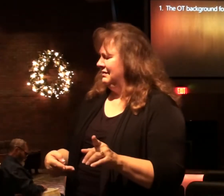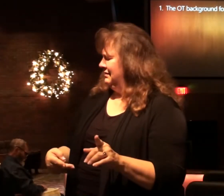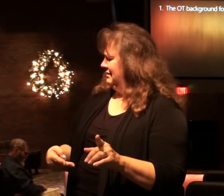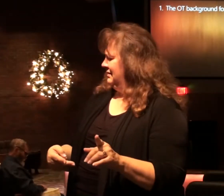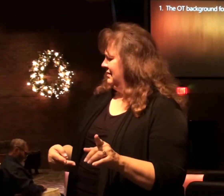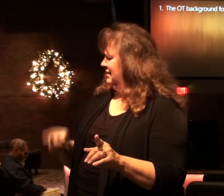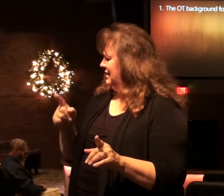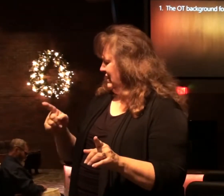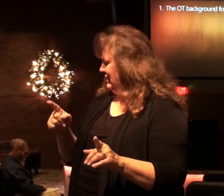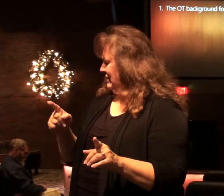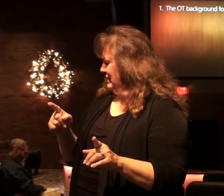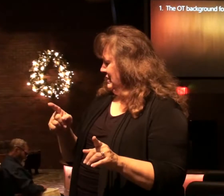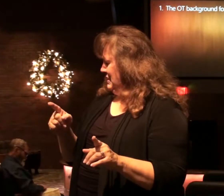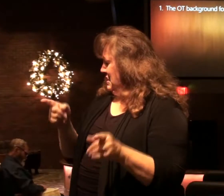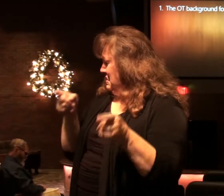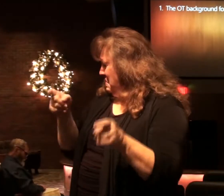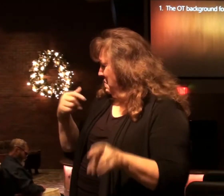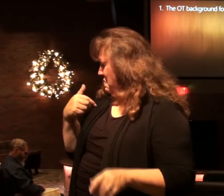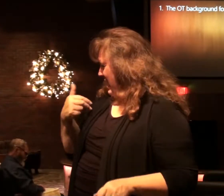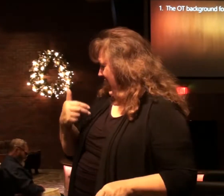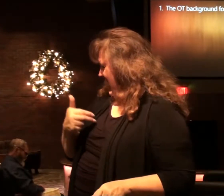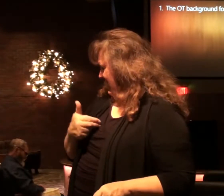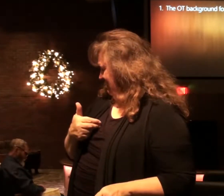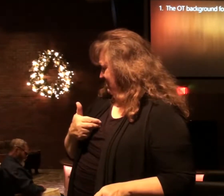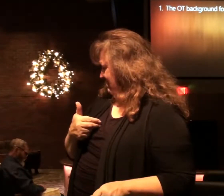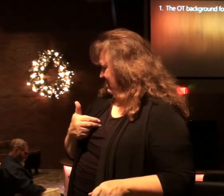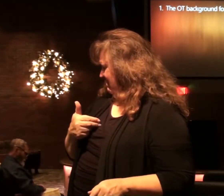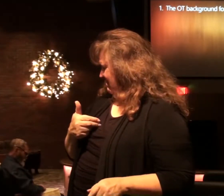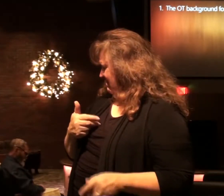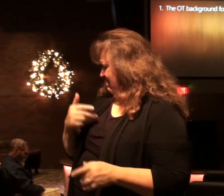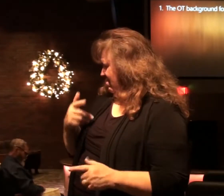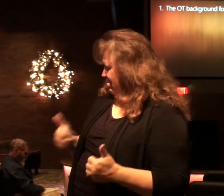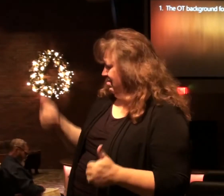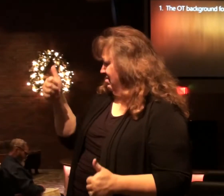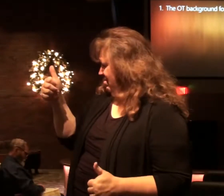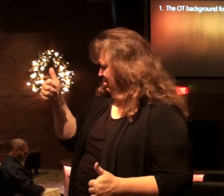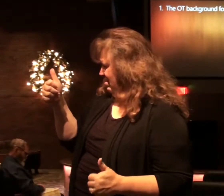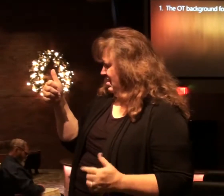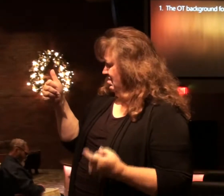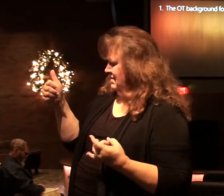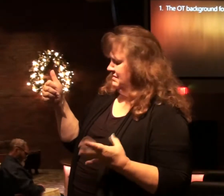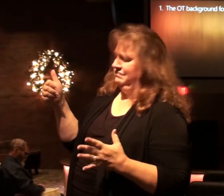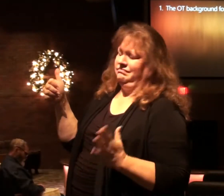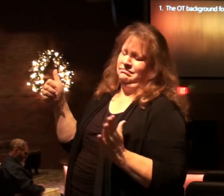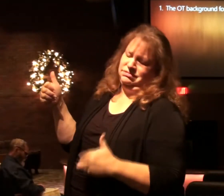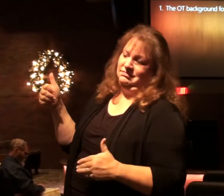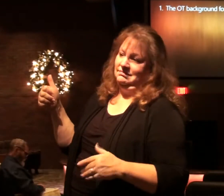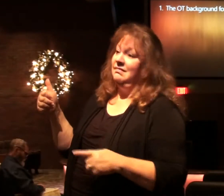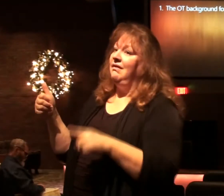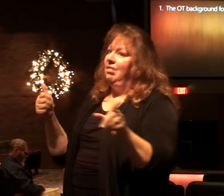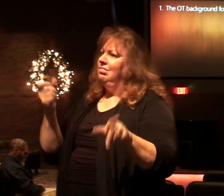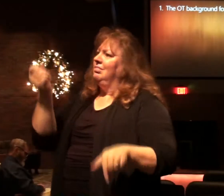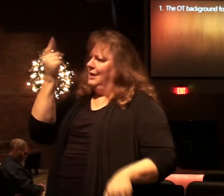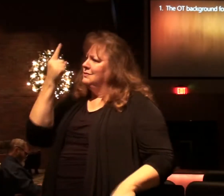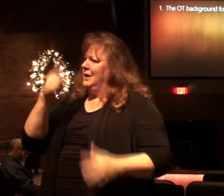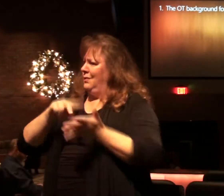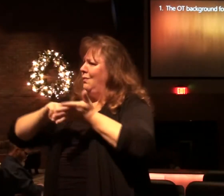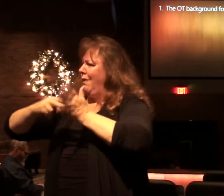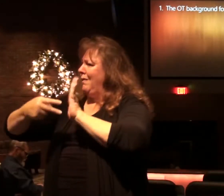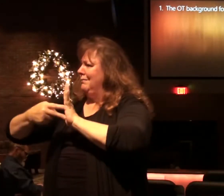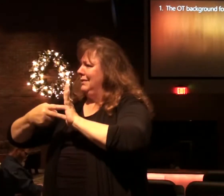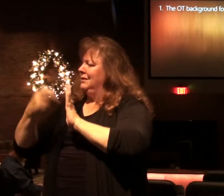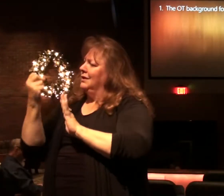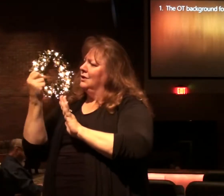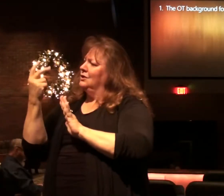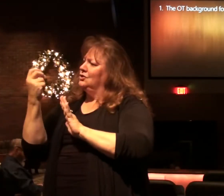to him, "Are you actually going to reign over us? Are you going to rule over us?" So they hate him the more. So they understand what is represented by